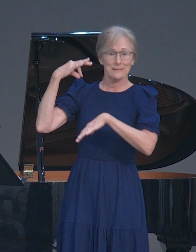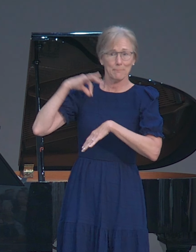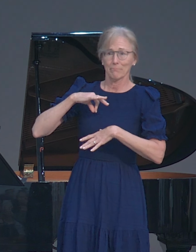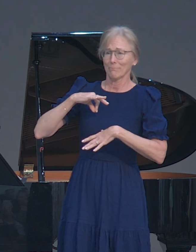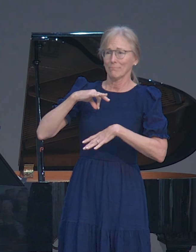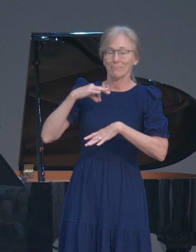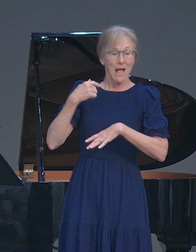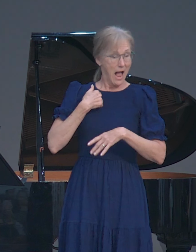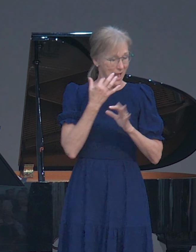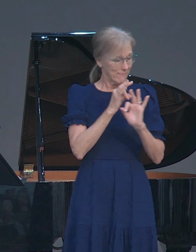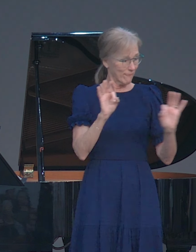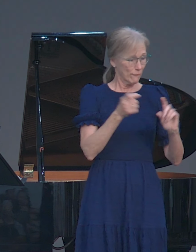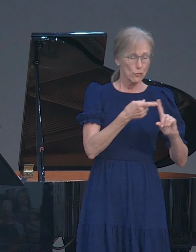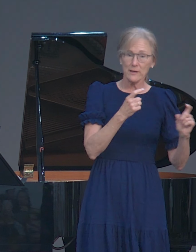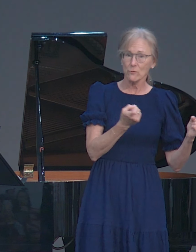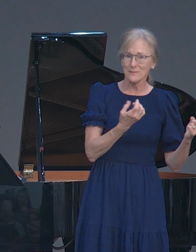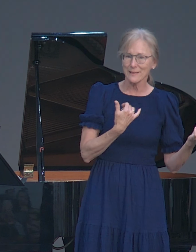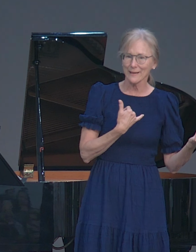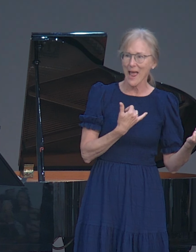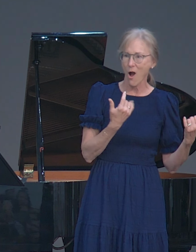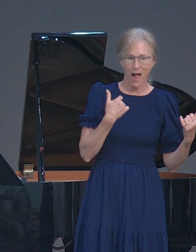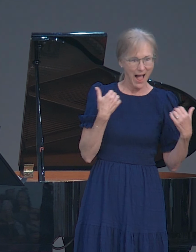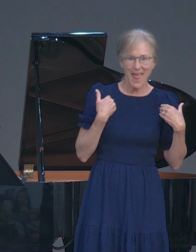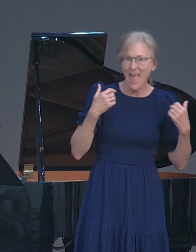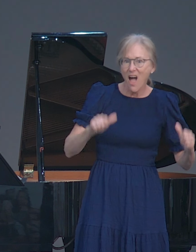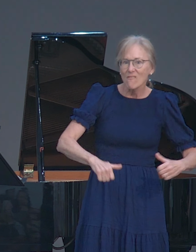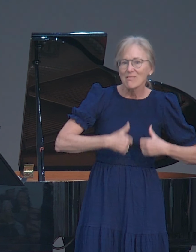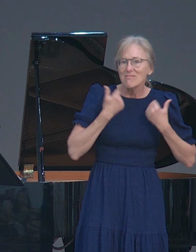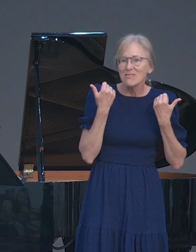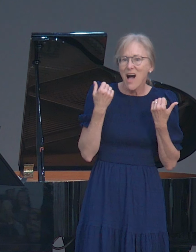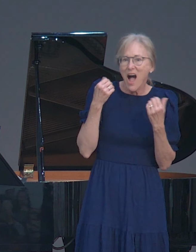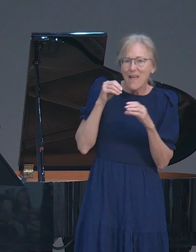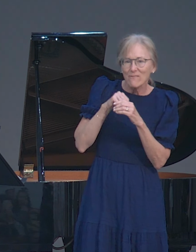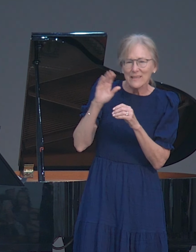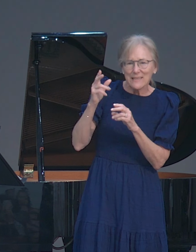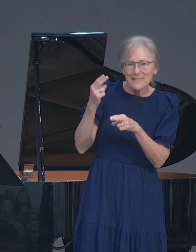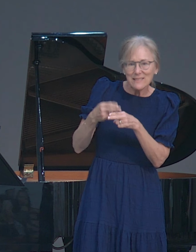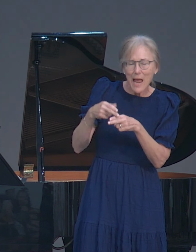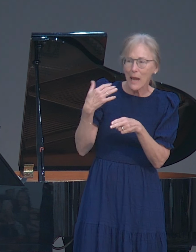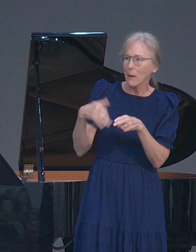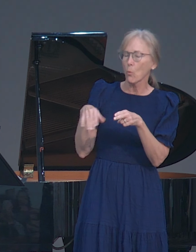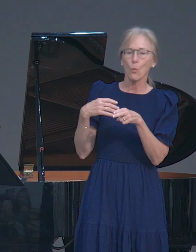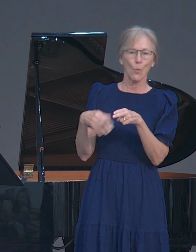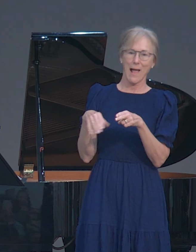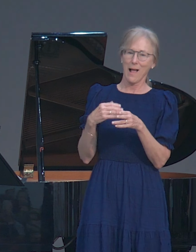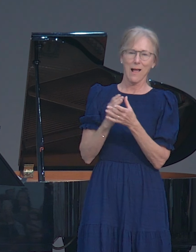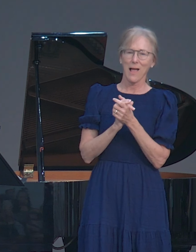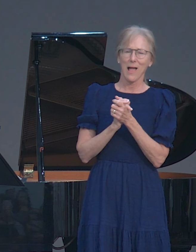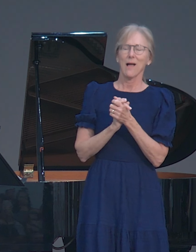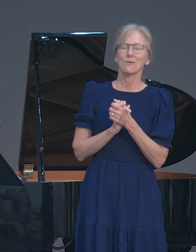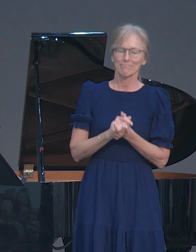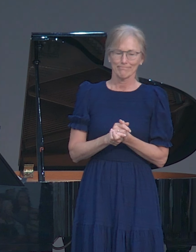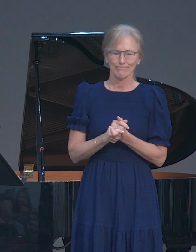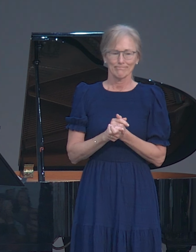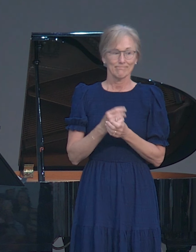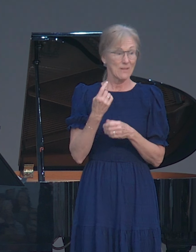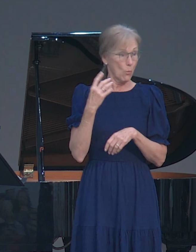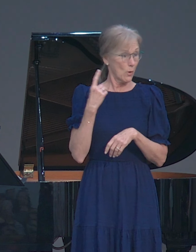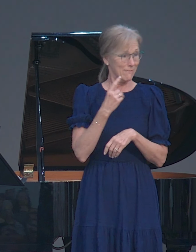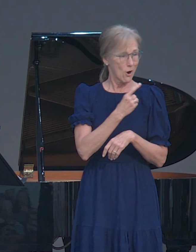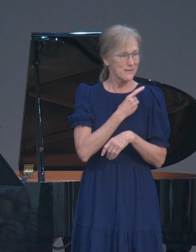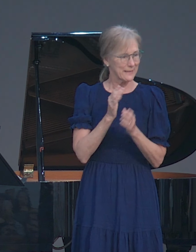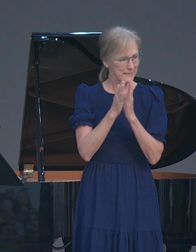sin and life in his name. I'd like to ask one of our deacons, John Rule, to pray before